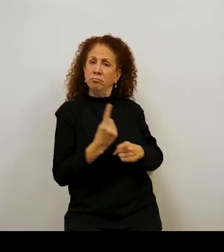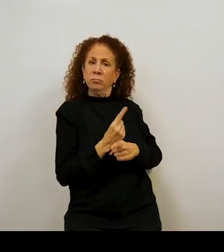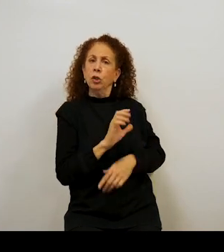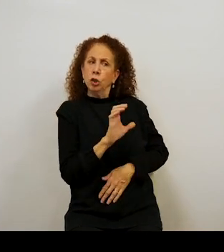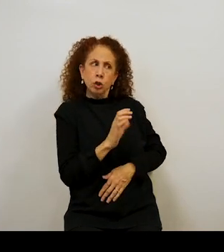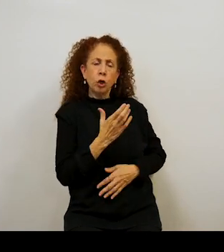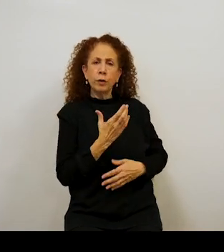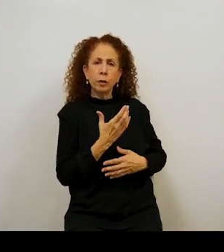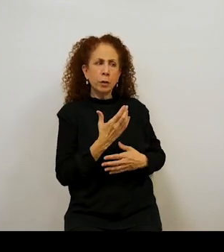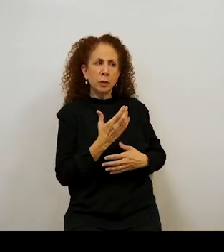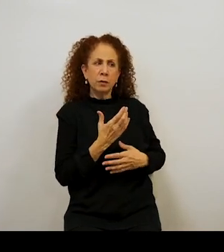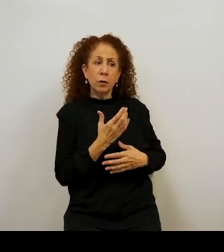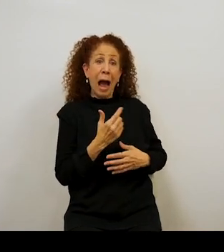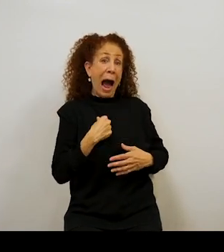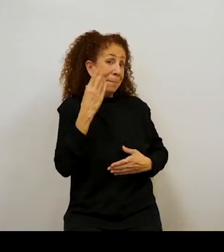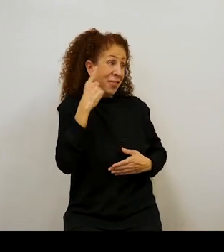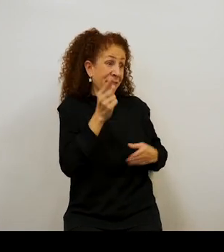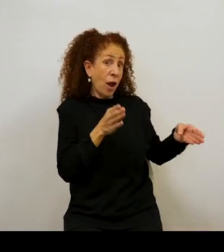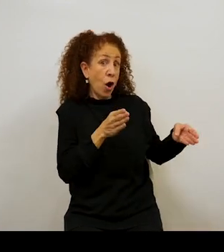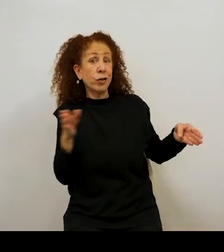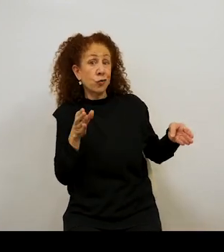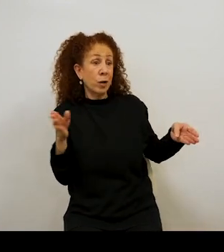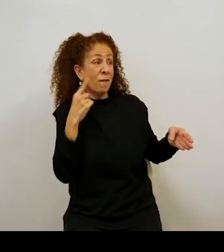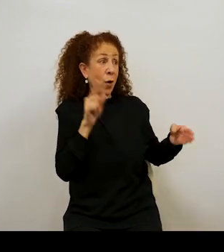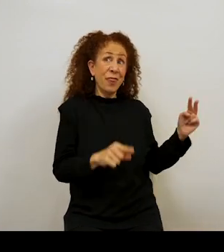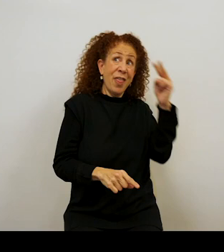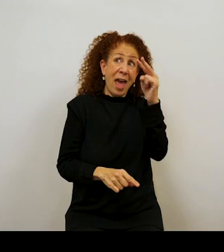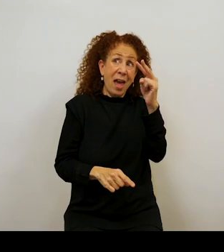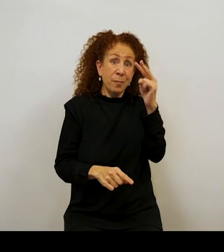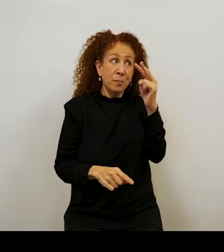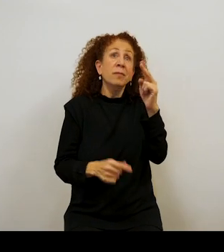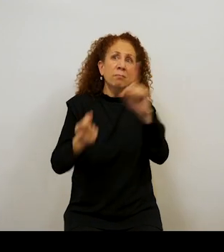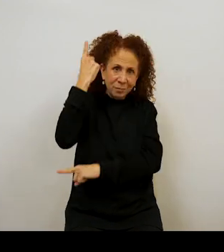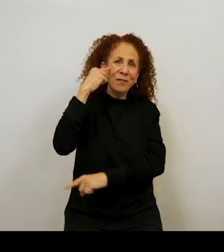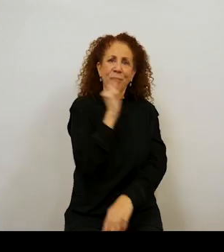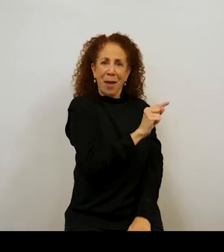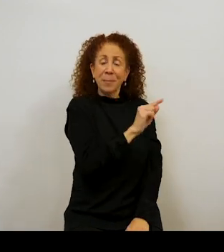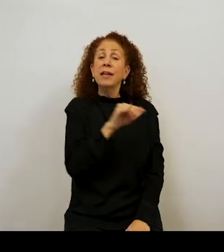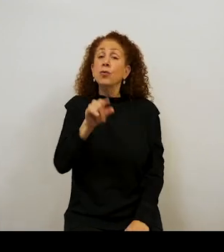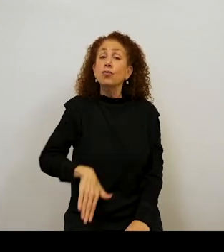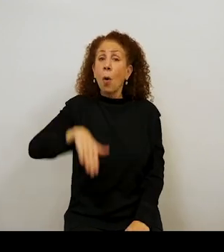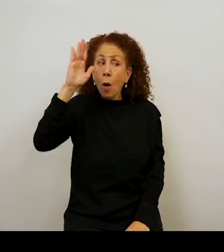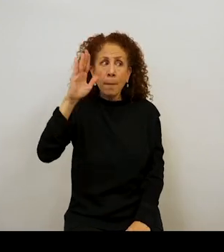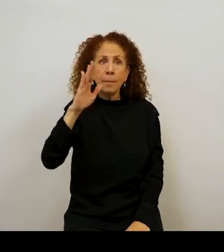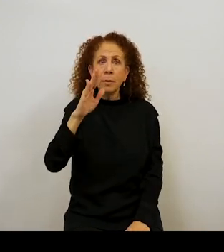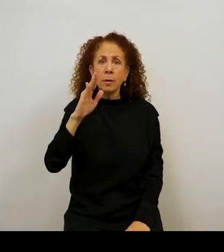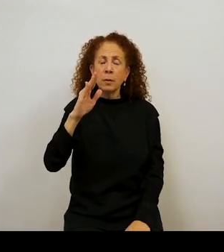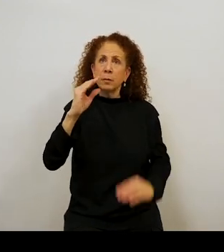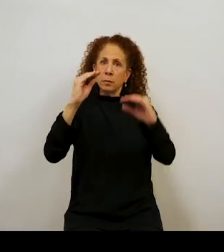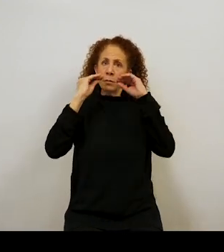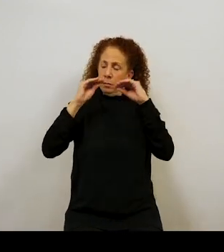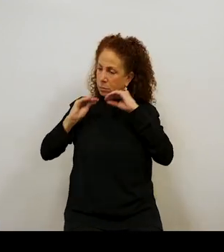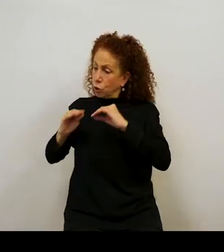slash even extreme in their views, even for them, that is really way out. And if you'd grown up with being told this is your